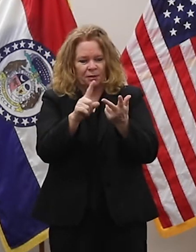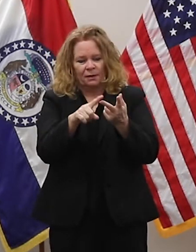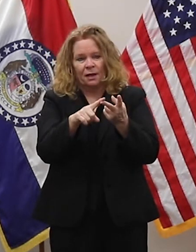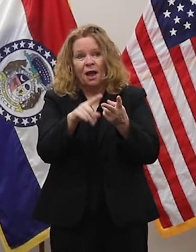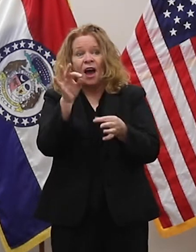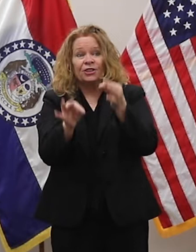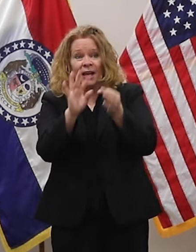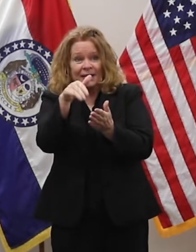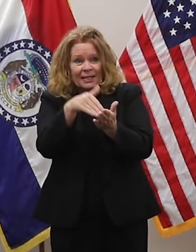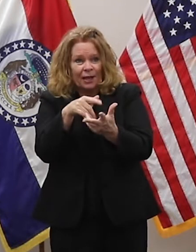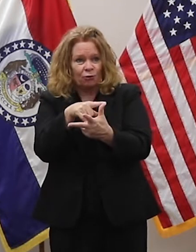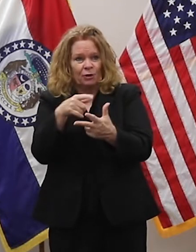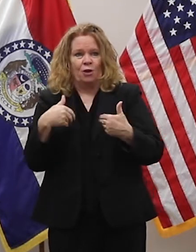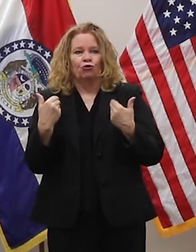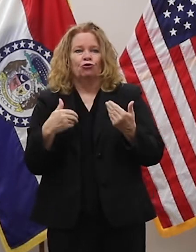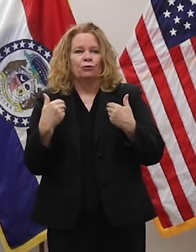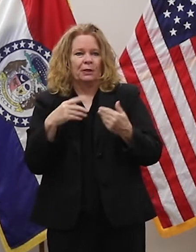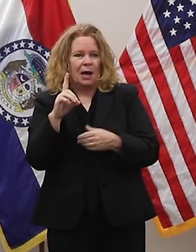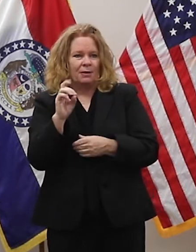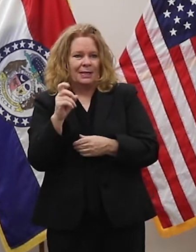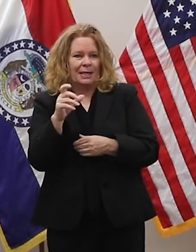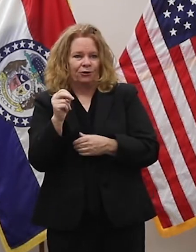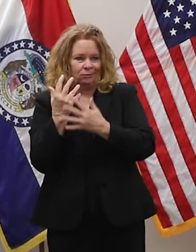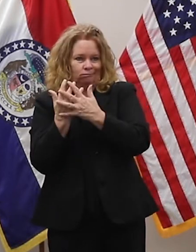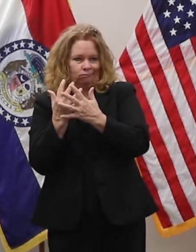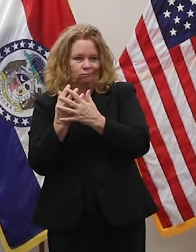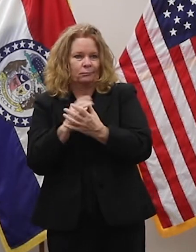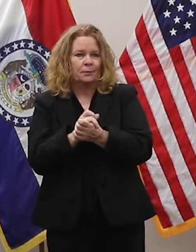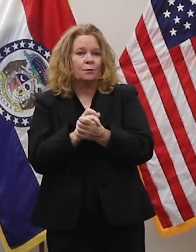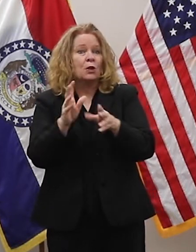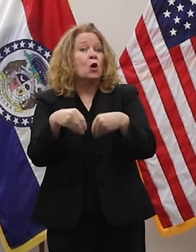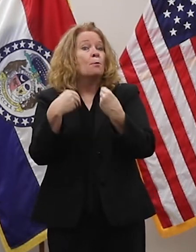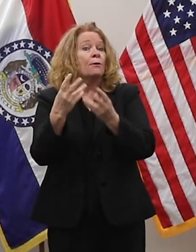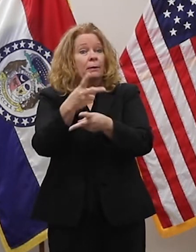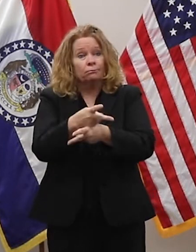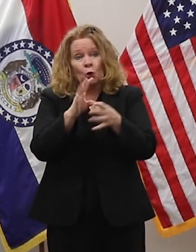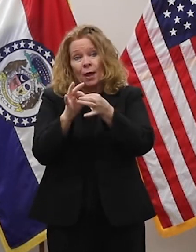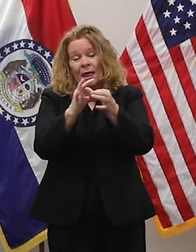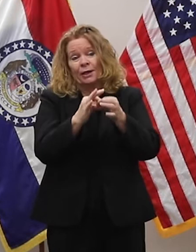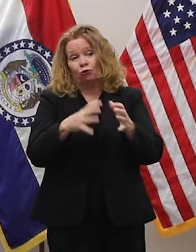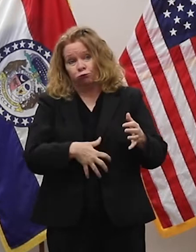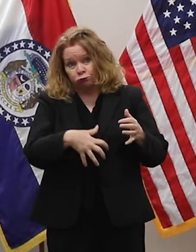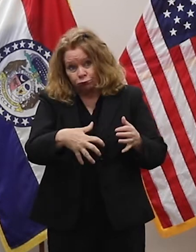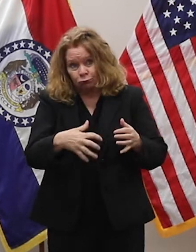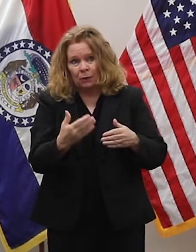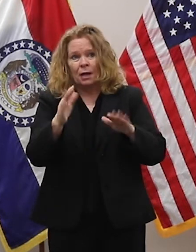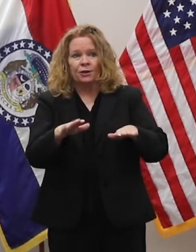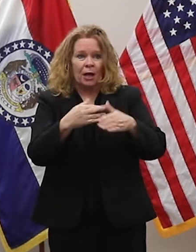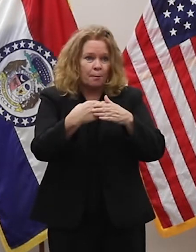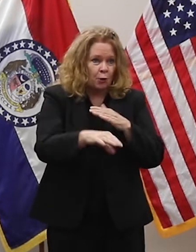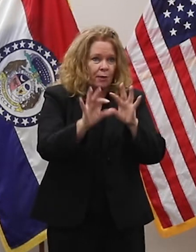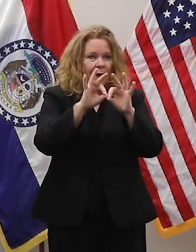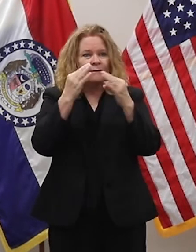and the Juvenile Detention Facility. Services include care related to pregnancy and childbirth, family planning, counseling and